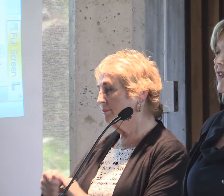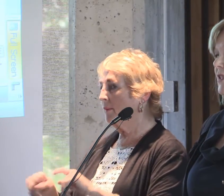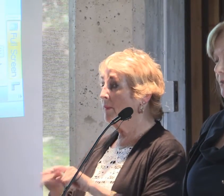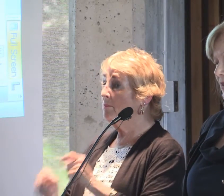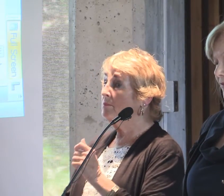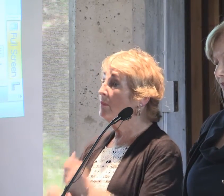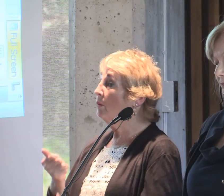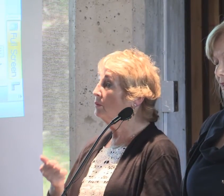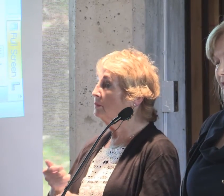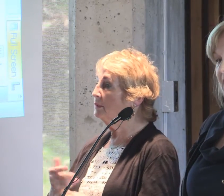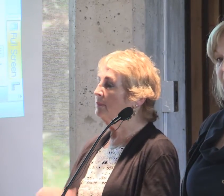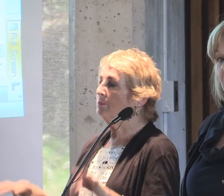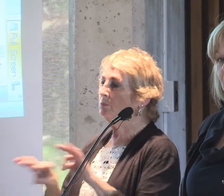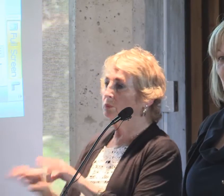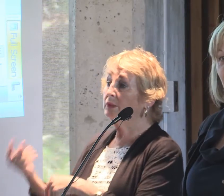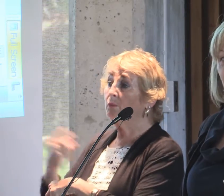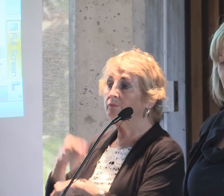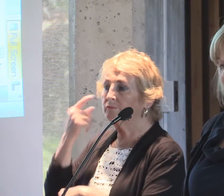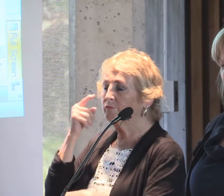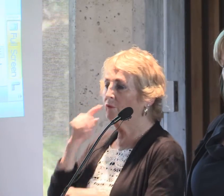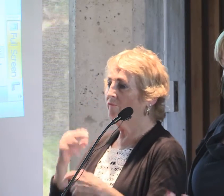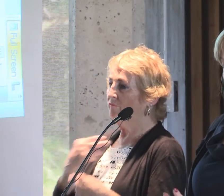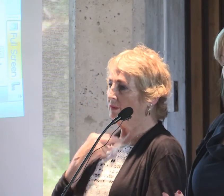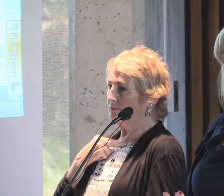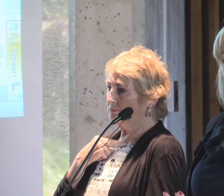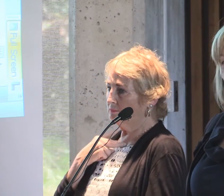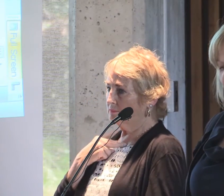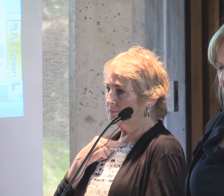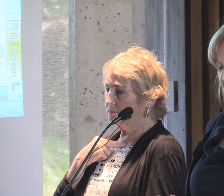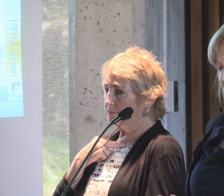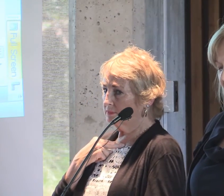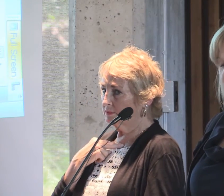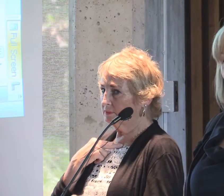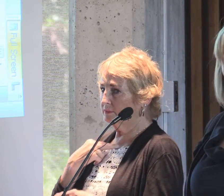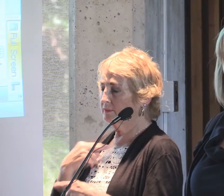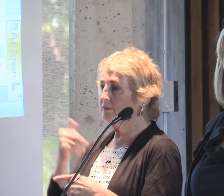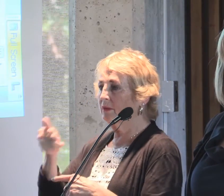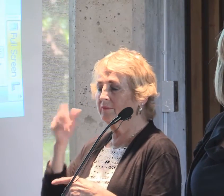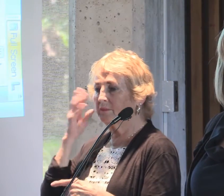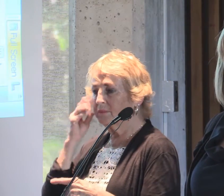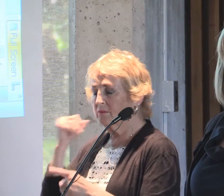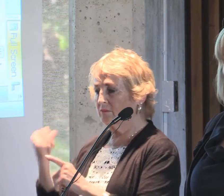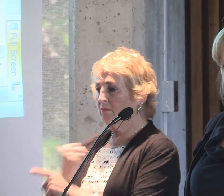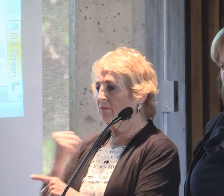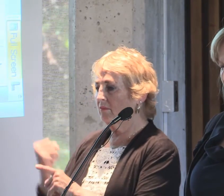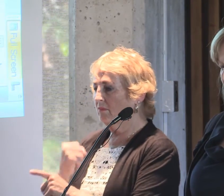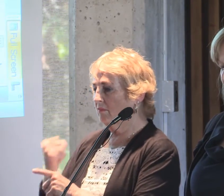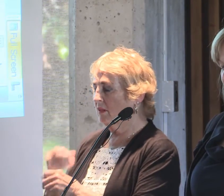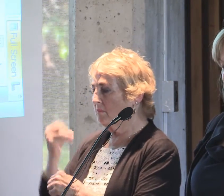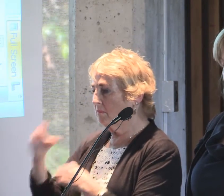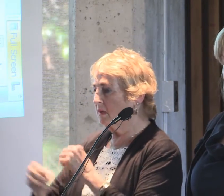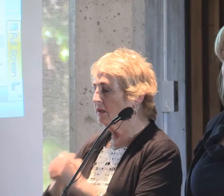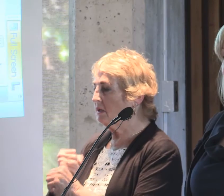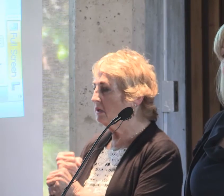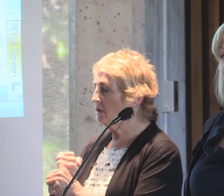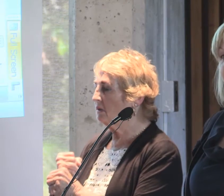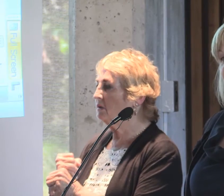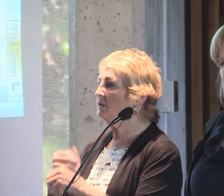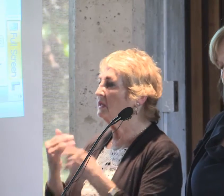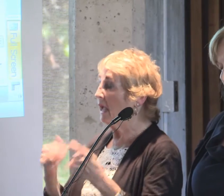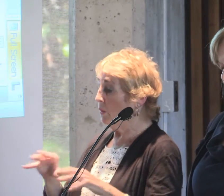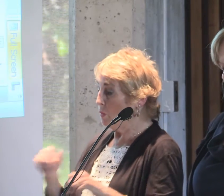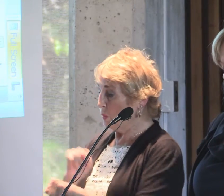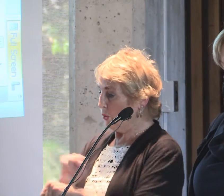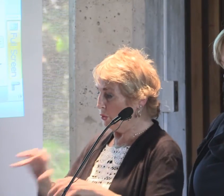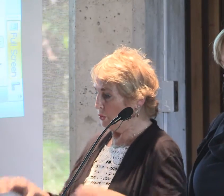for victims of violence in this province, because Working Together for Violence-Free Communities is an